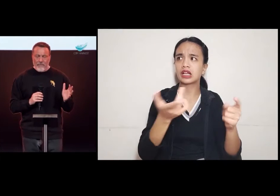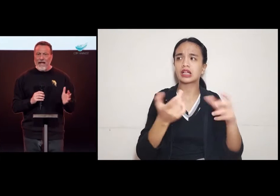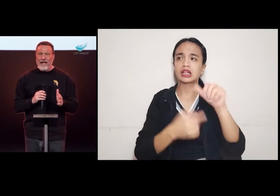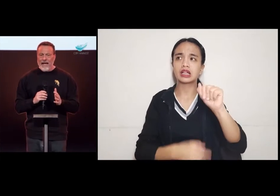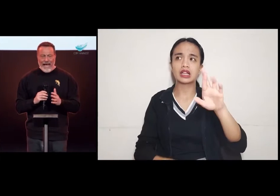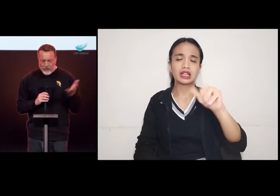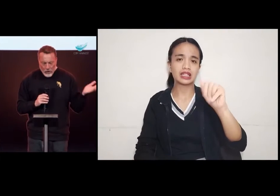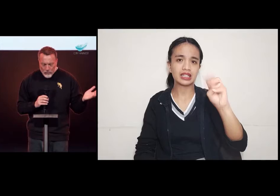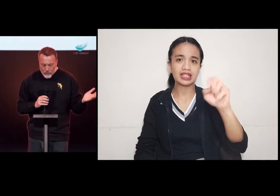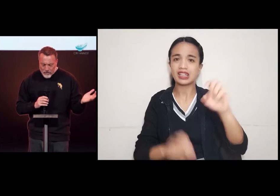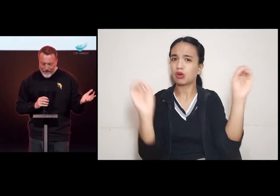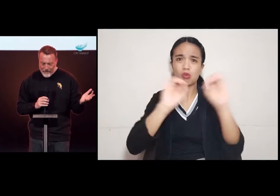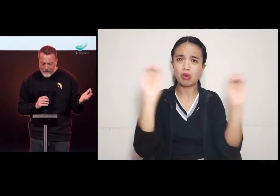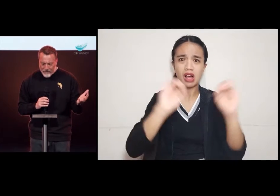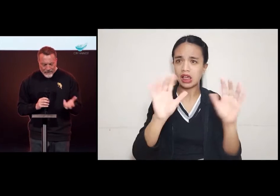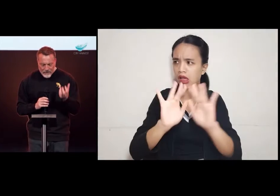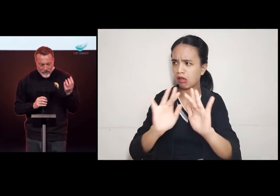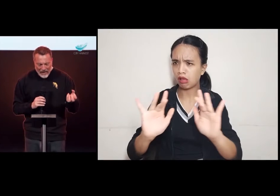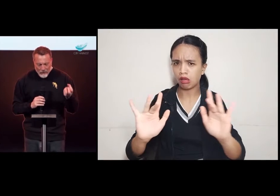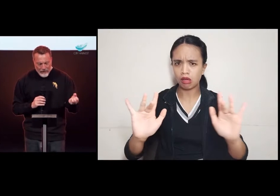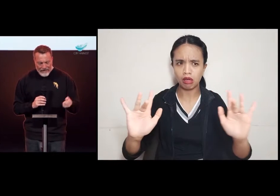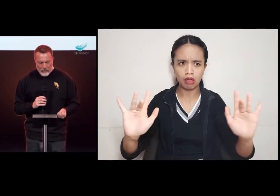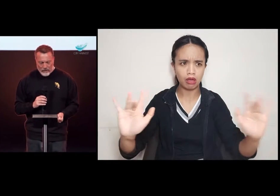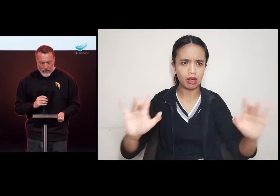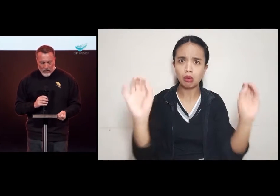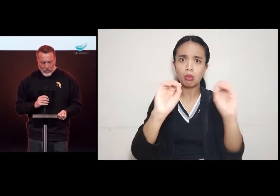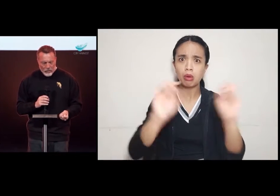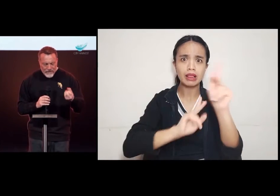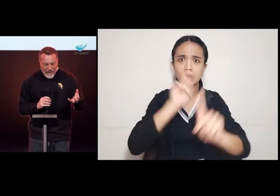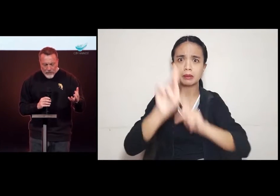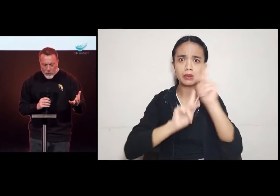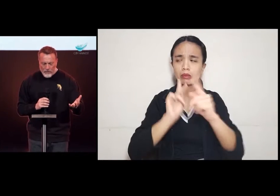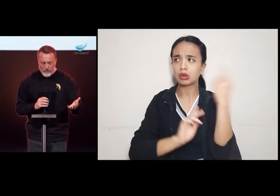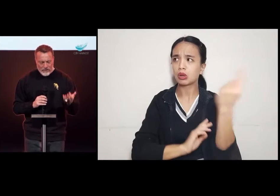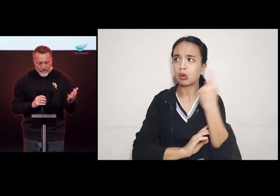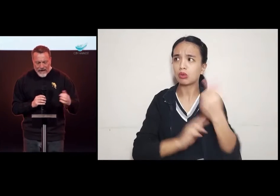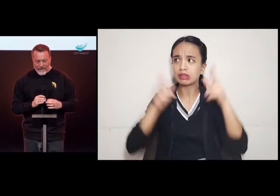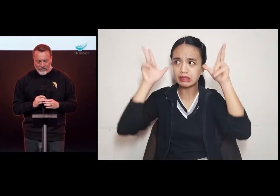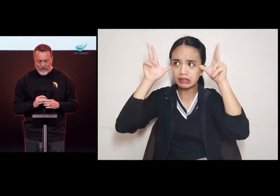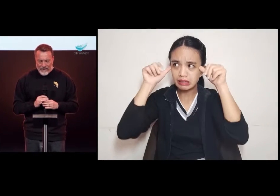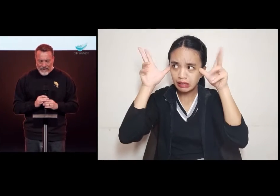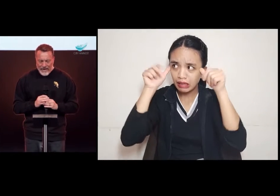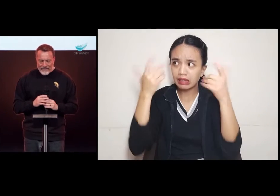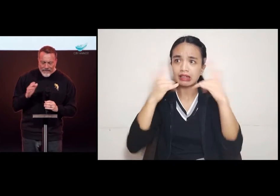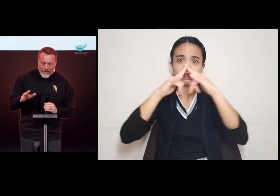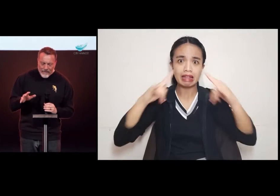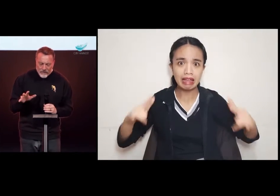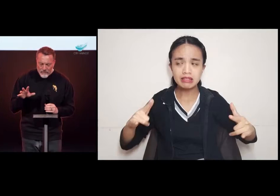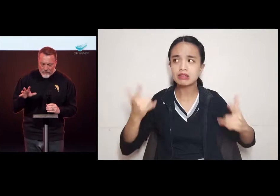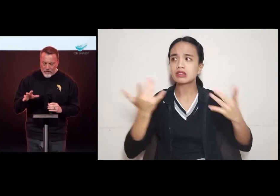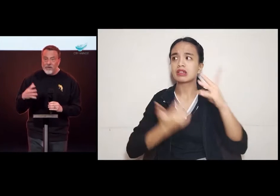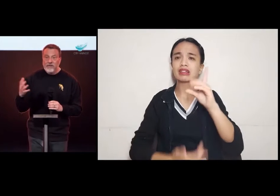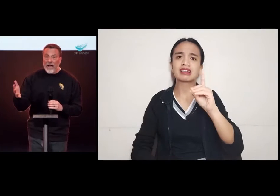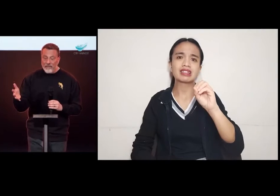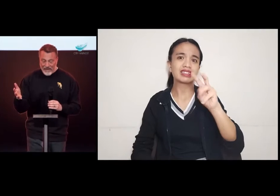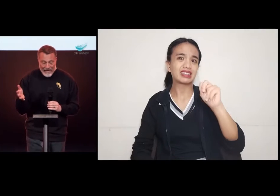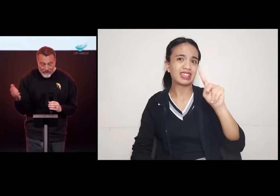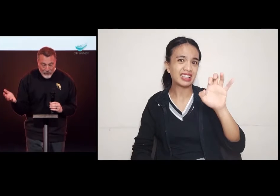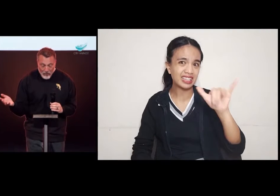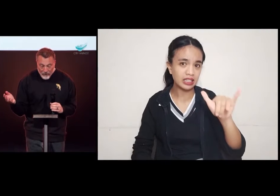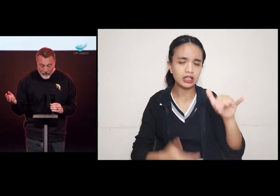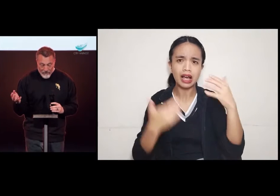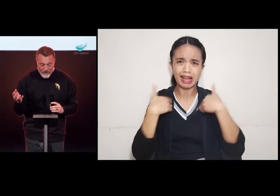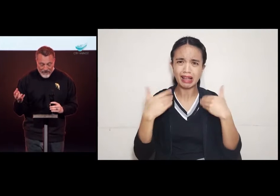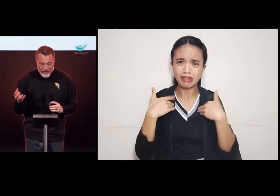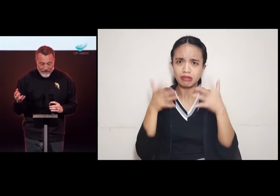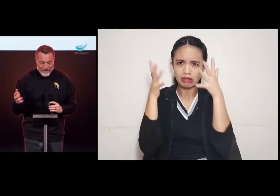Aramean camp, and no one was there, not a sound of anyone, only tethered horses and donkeys, and the tents just left as